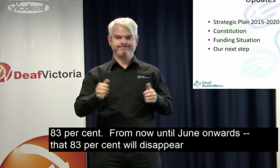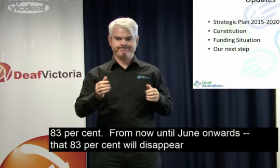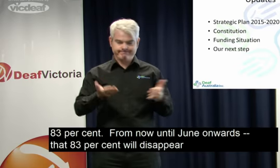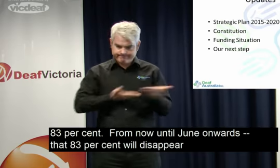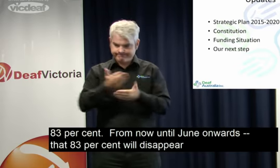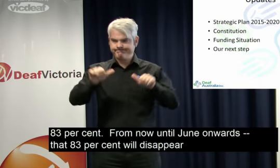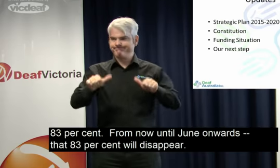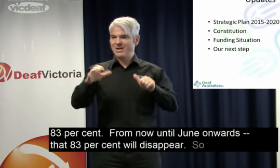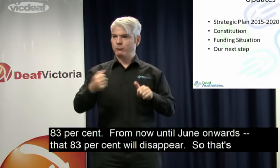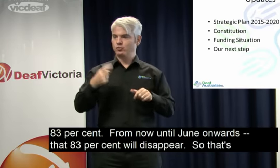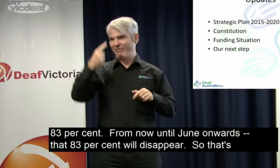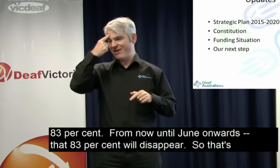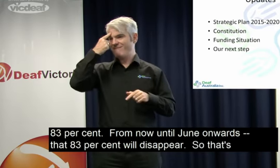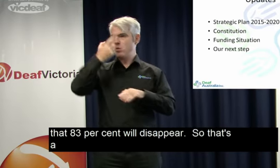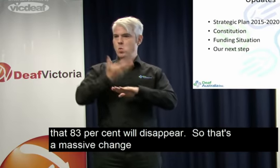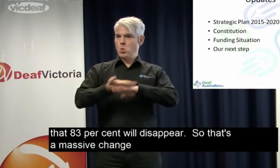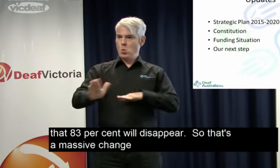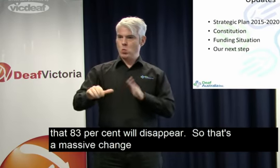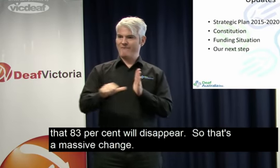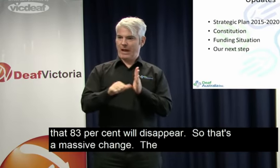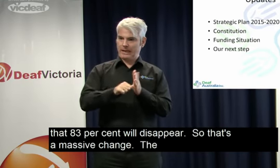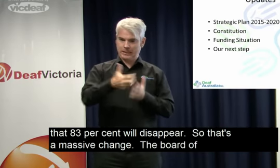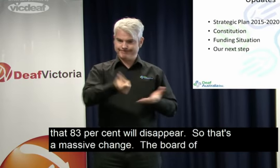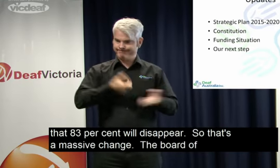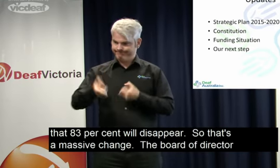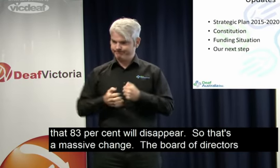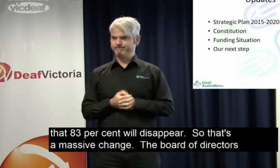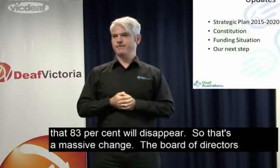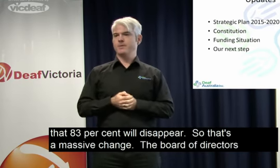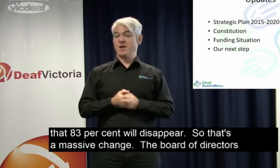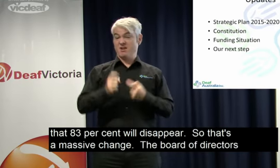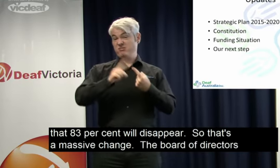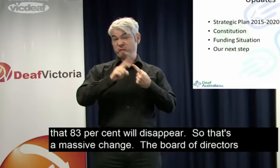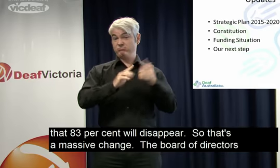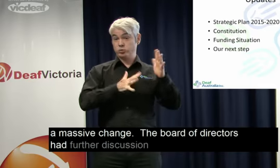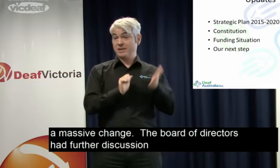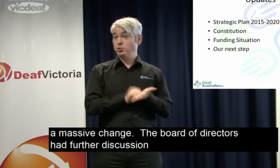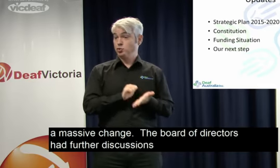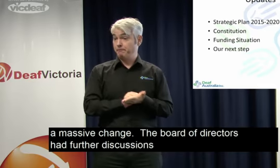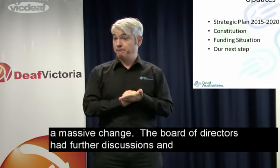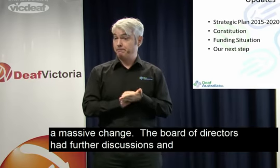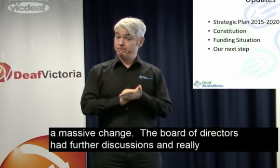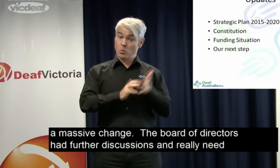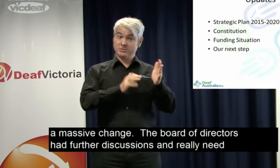So the Board of Directors have had firm discussions and really needed to think about new income streams that we could